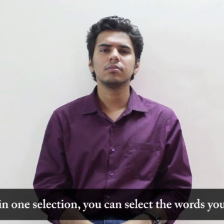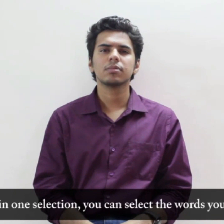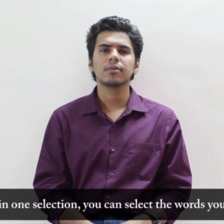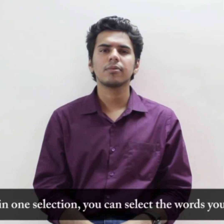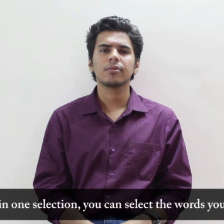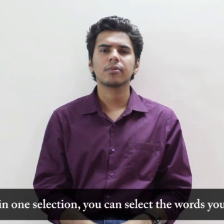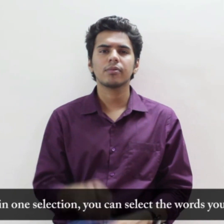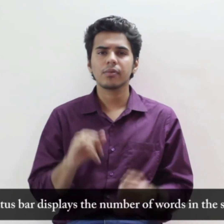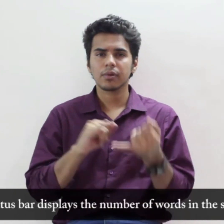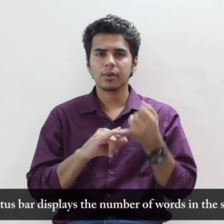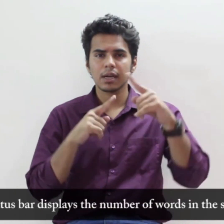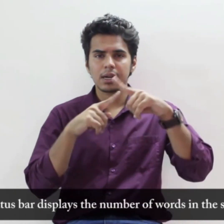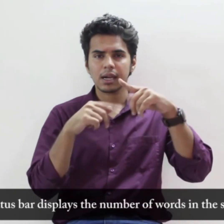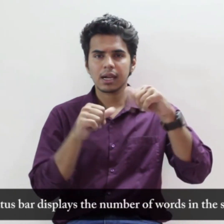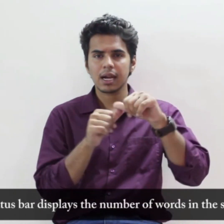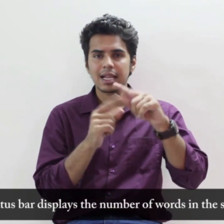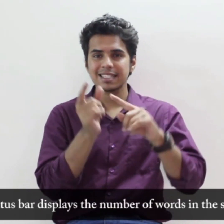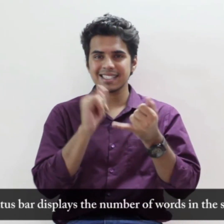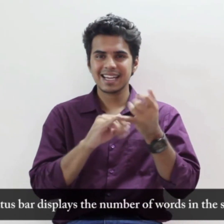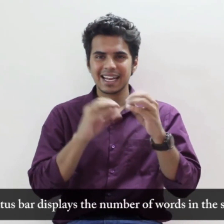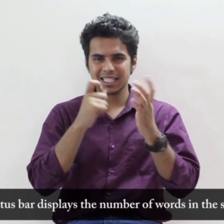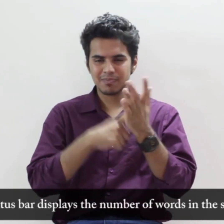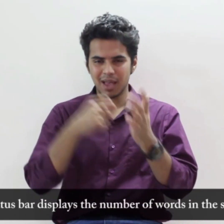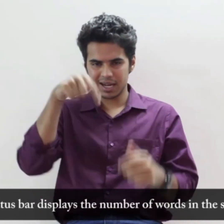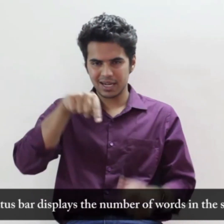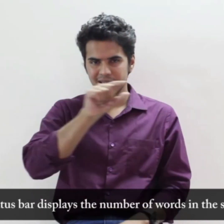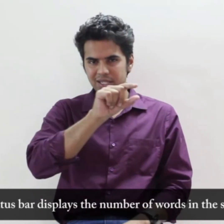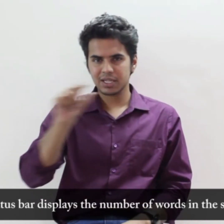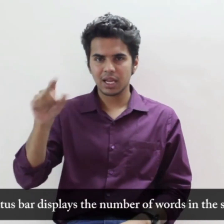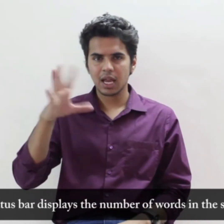The status bar displays the number of words in the section.